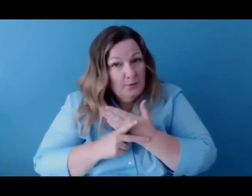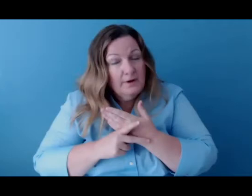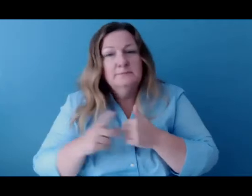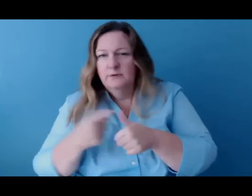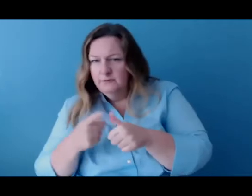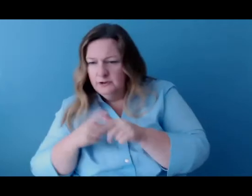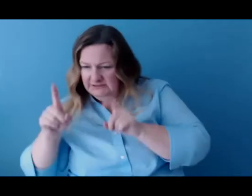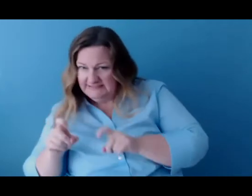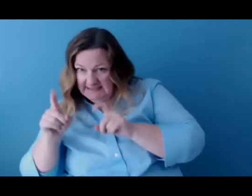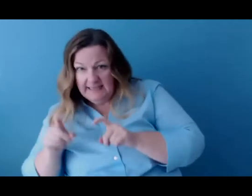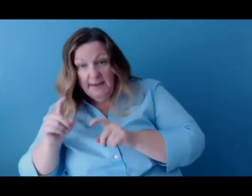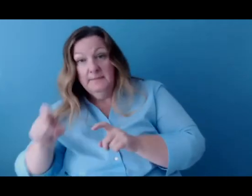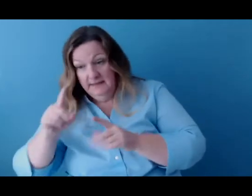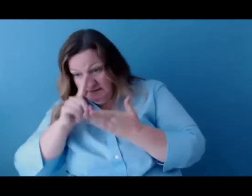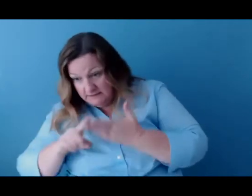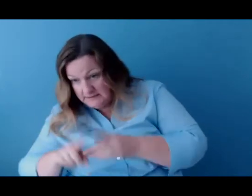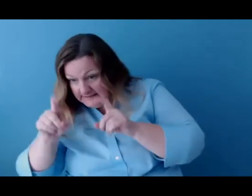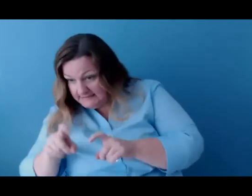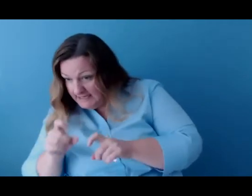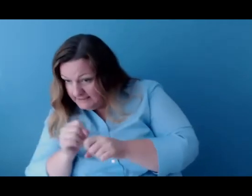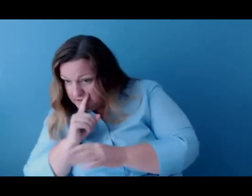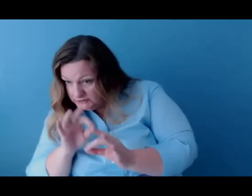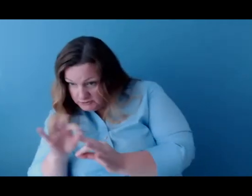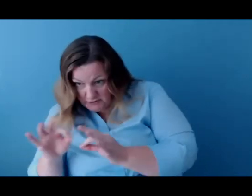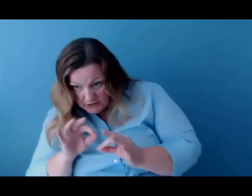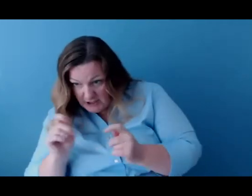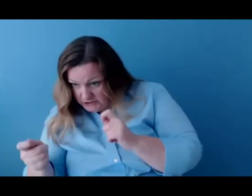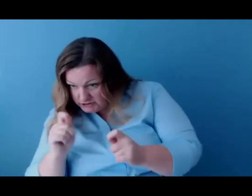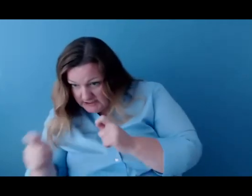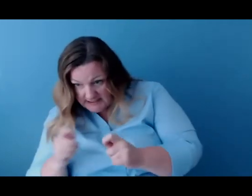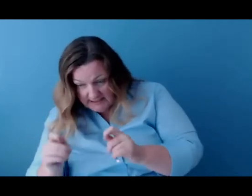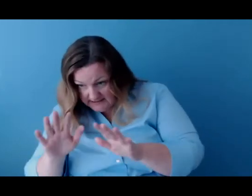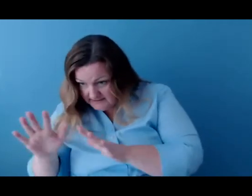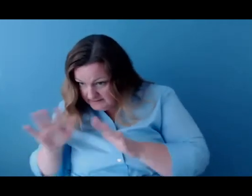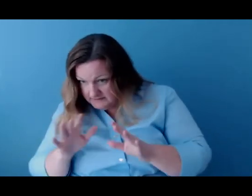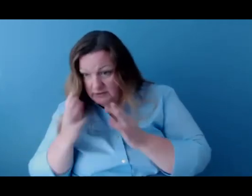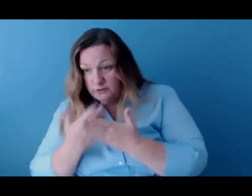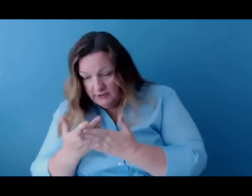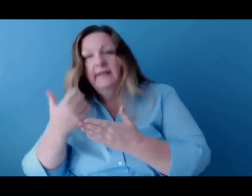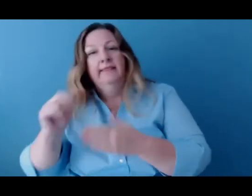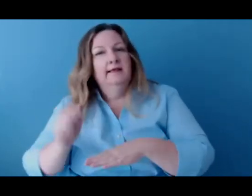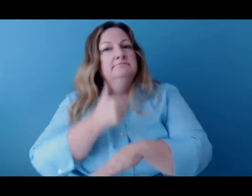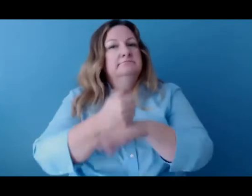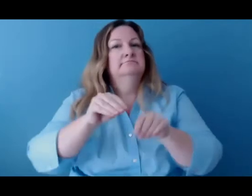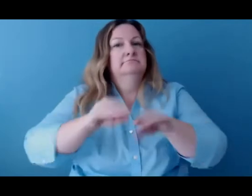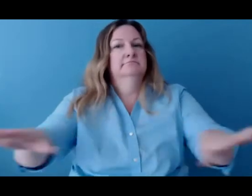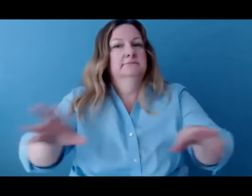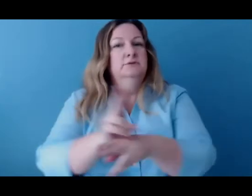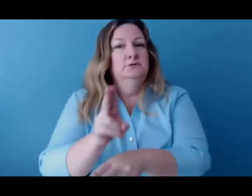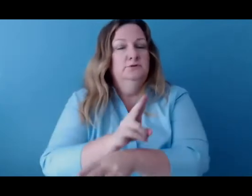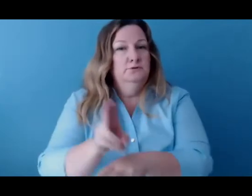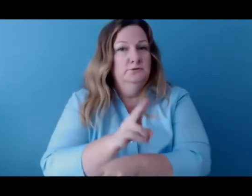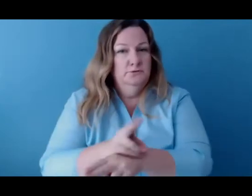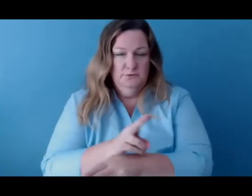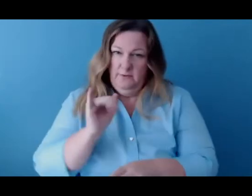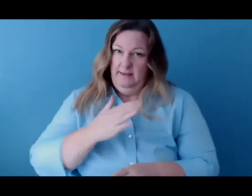key. Pilots, you learn from, you make adjustments, you test it, and you get it implemented. That would be the direction that I